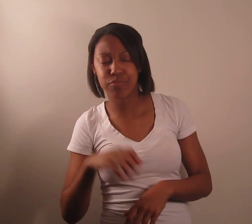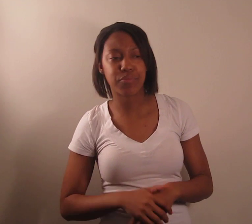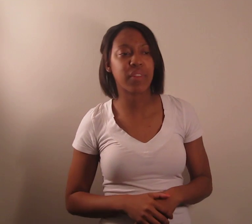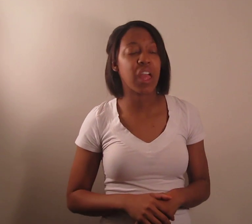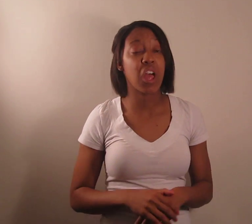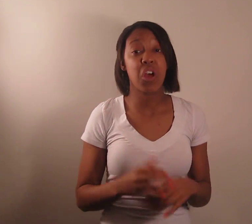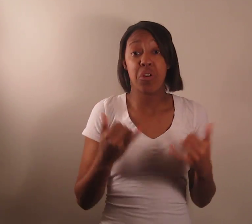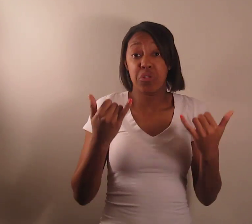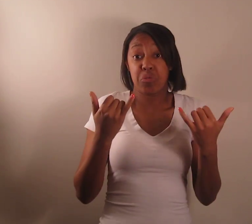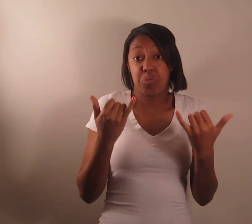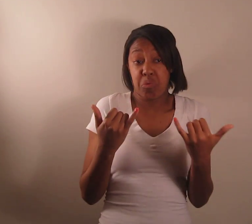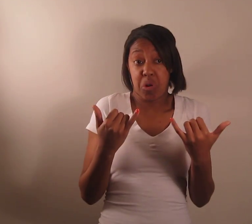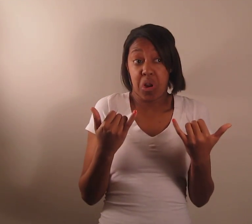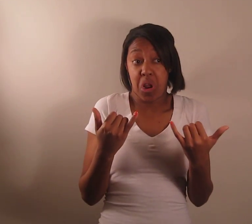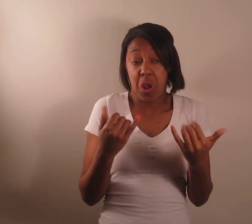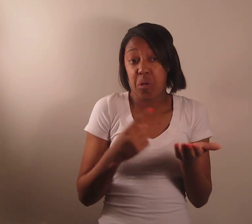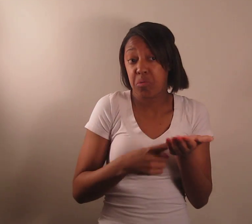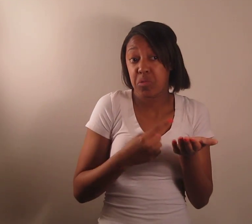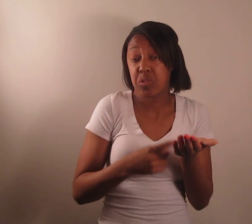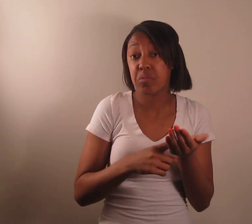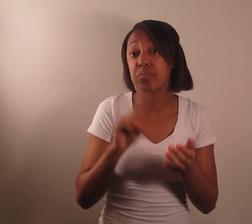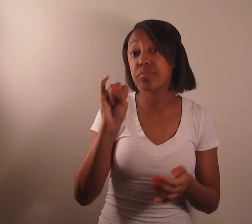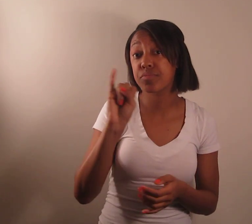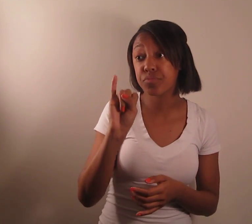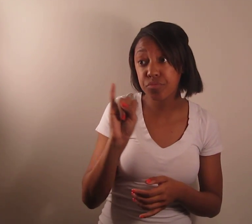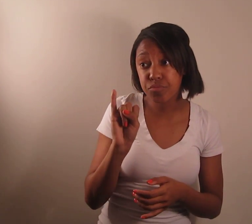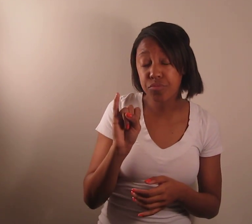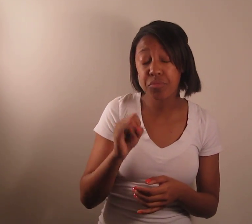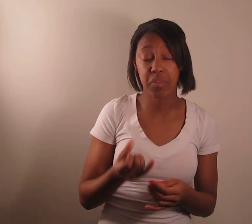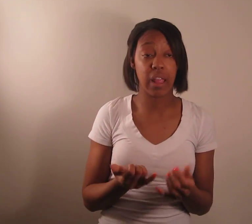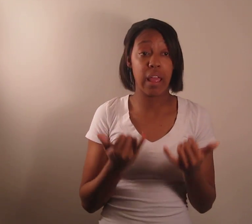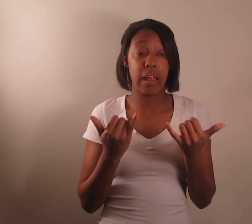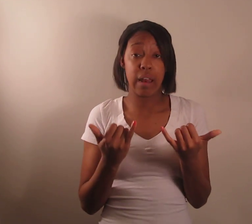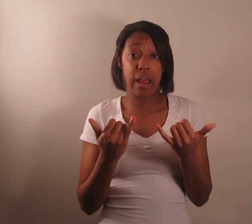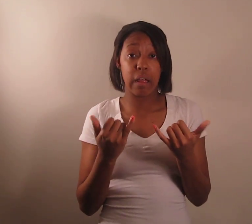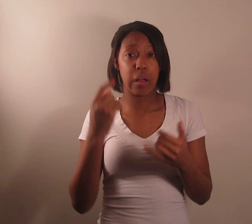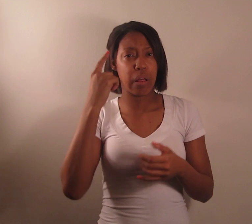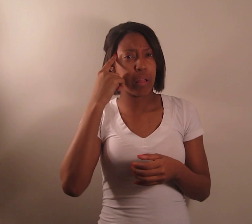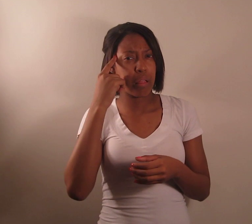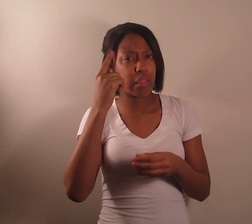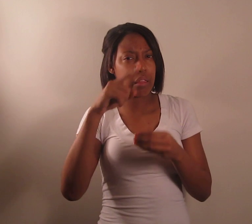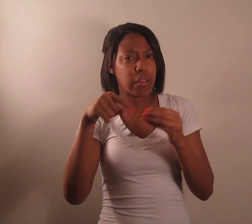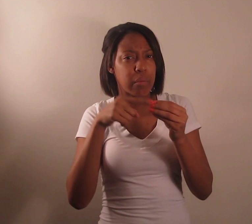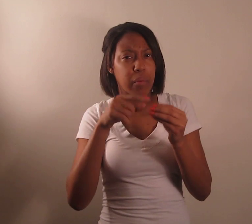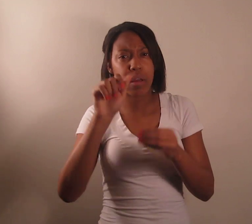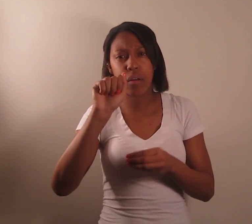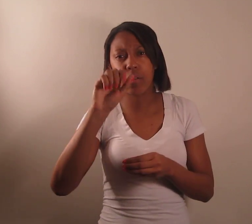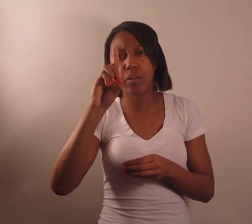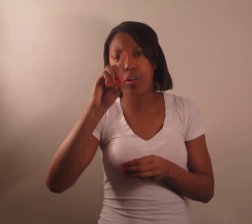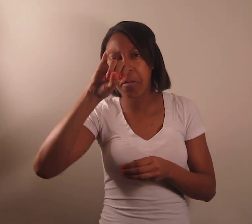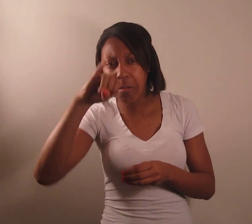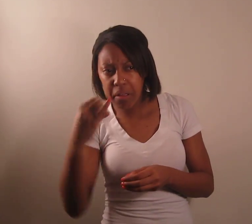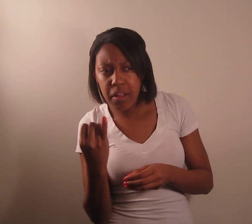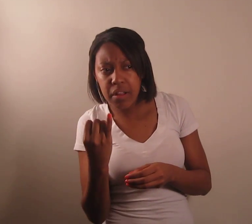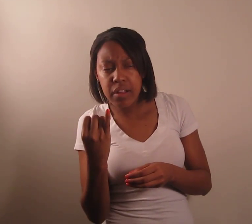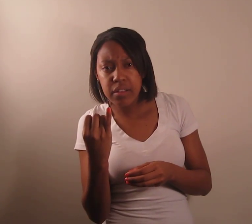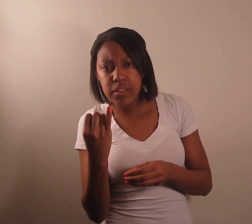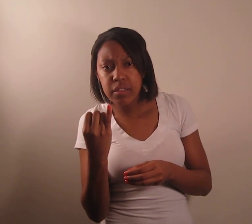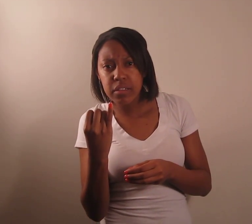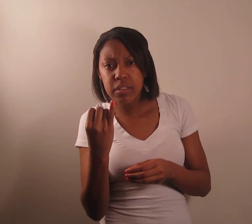paste today. And what I want you to do is I want you to think about adjectives that you can come up with in